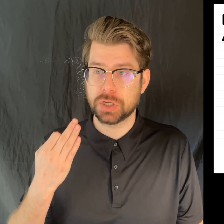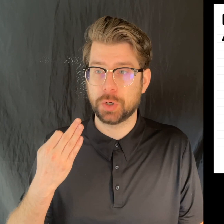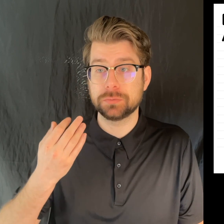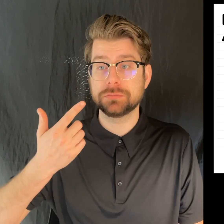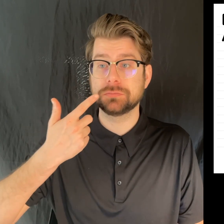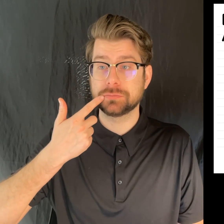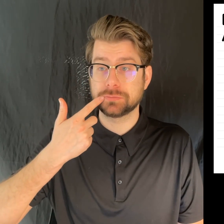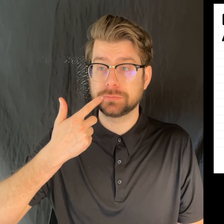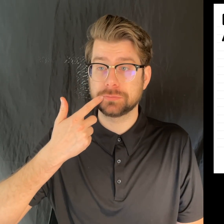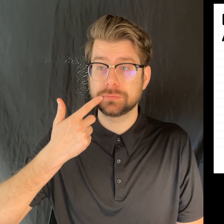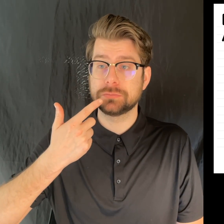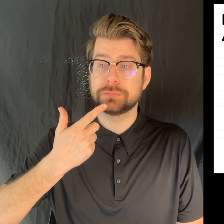So